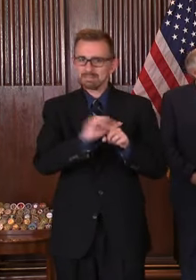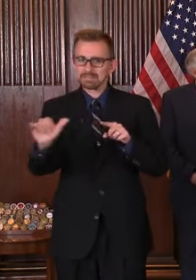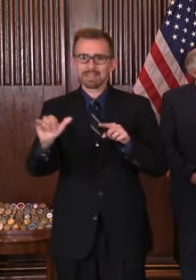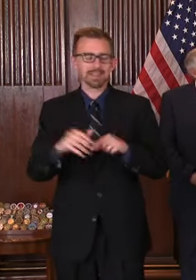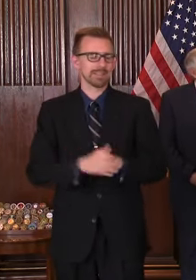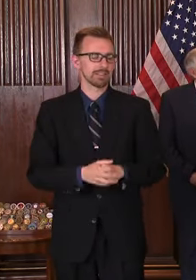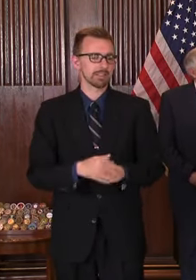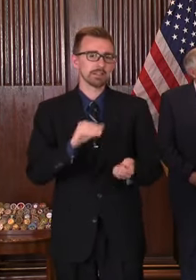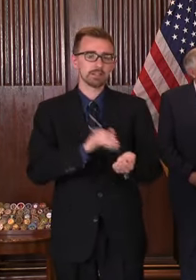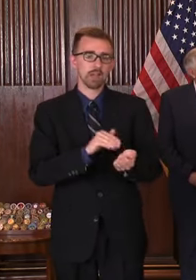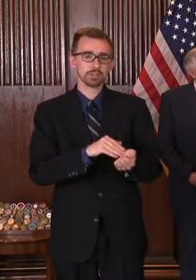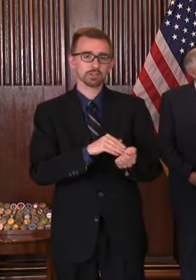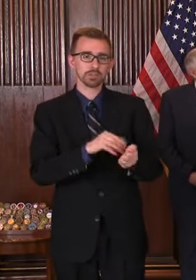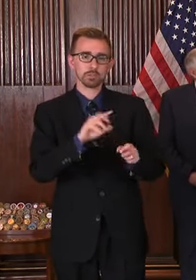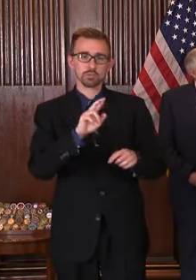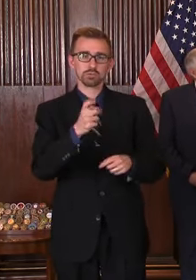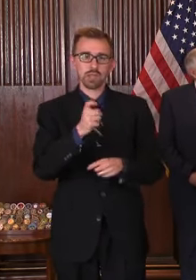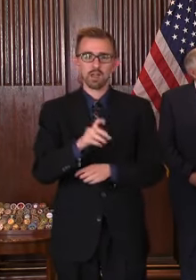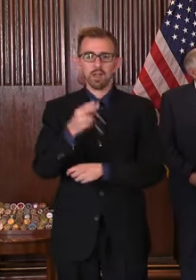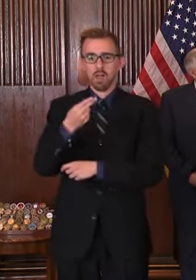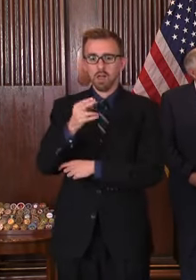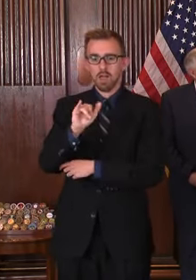at your hospital prescribed the